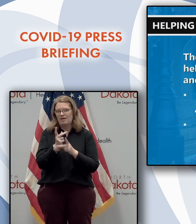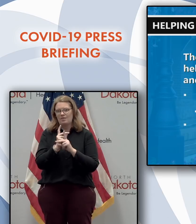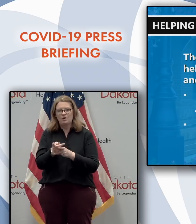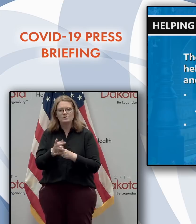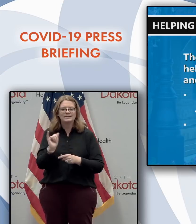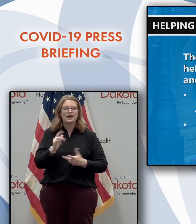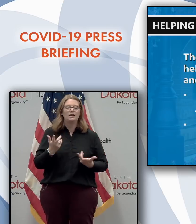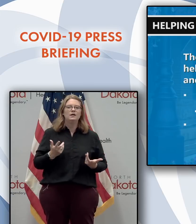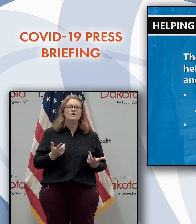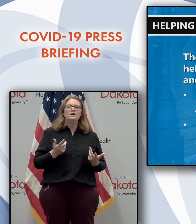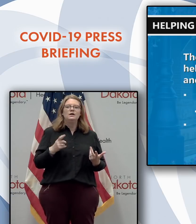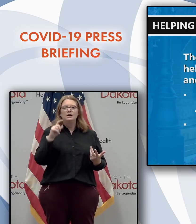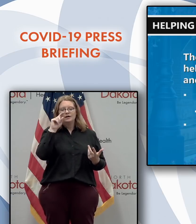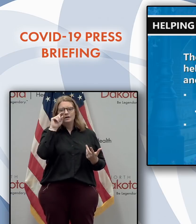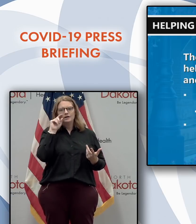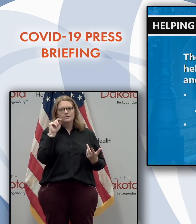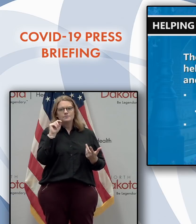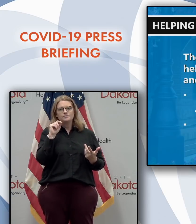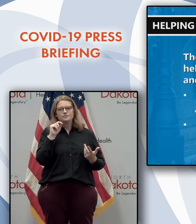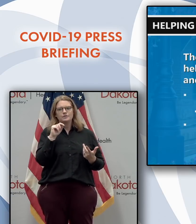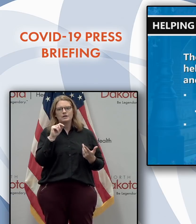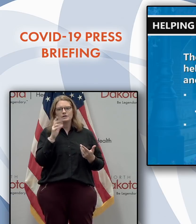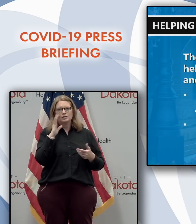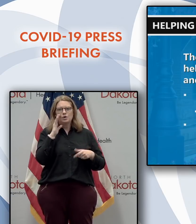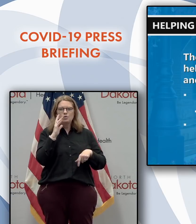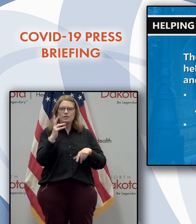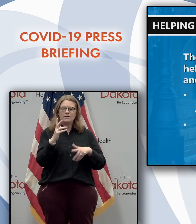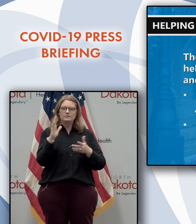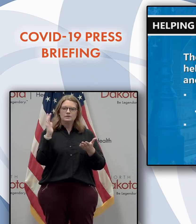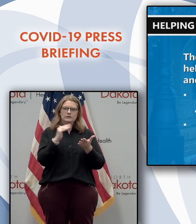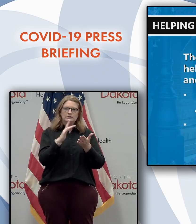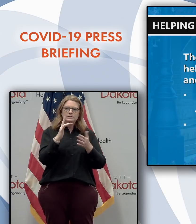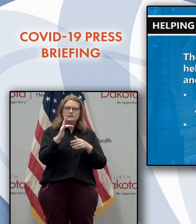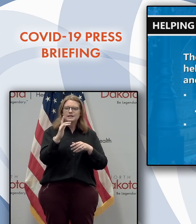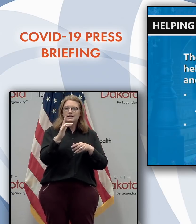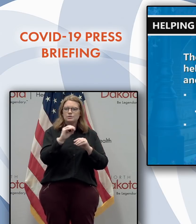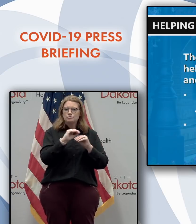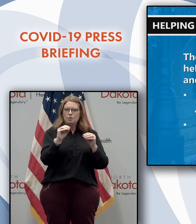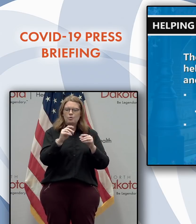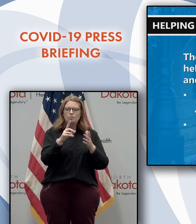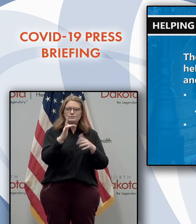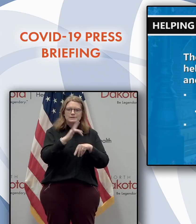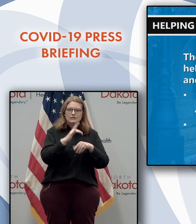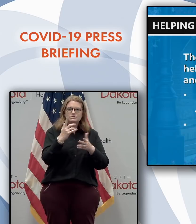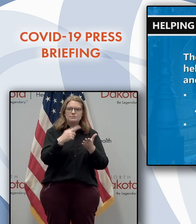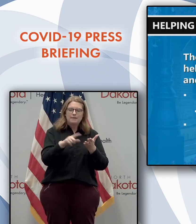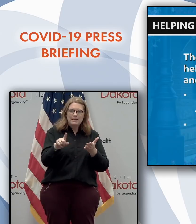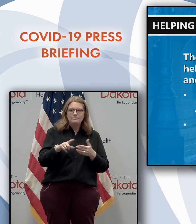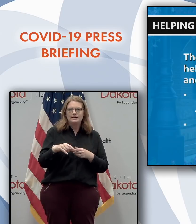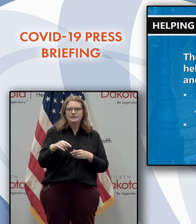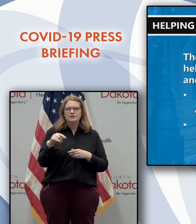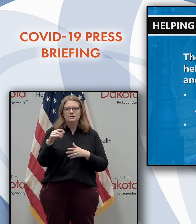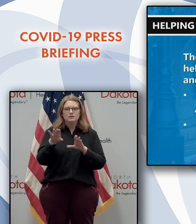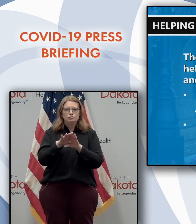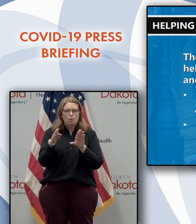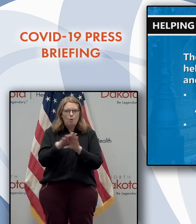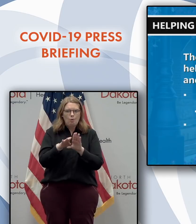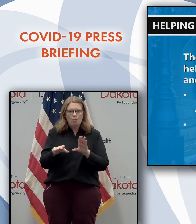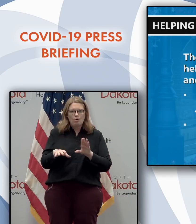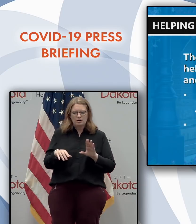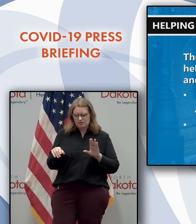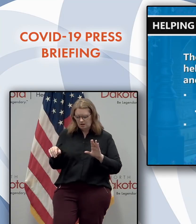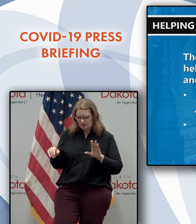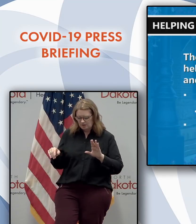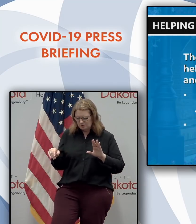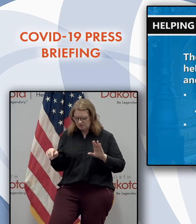include things like reduce repetitive touch, so touchless payment, automatically faucets, door kicks, tech to